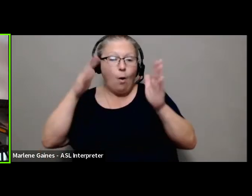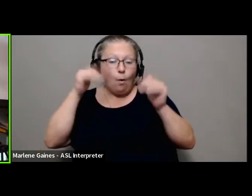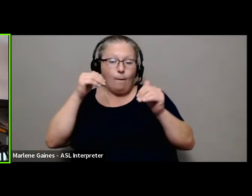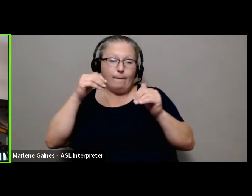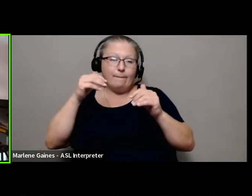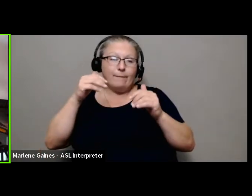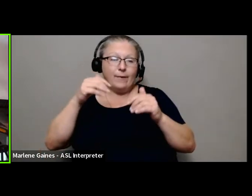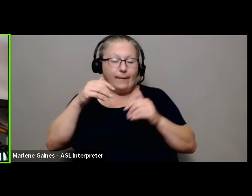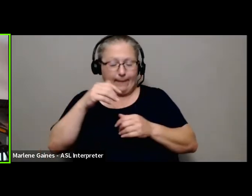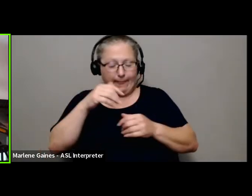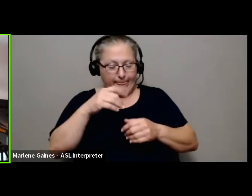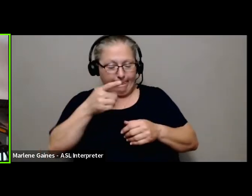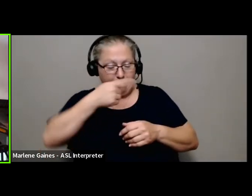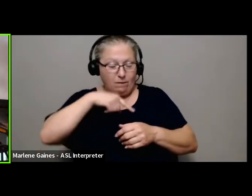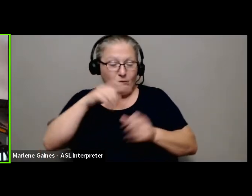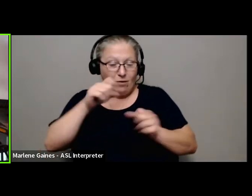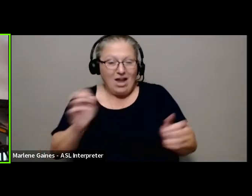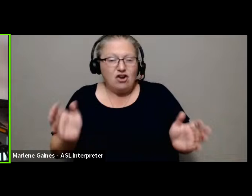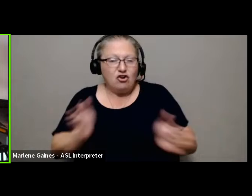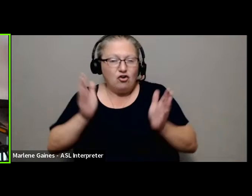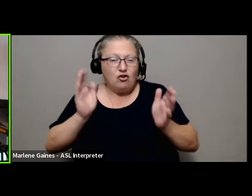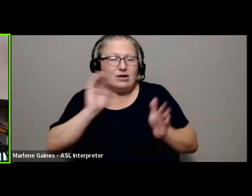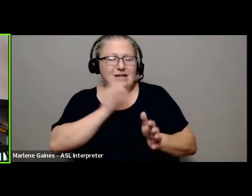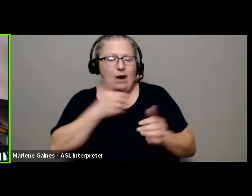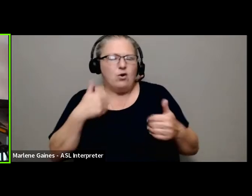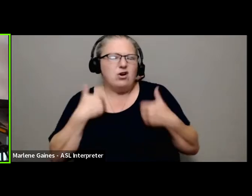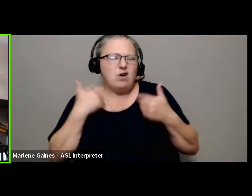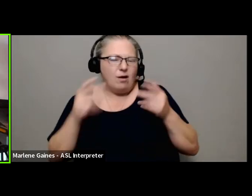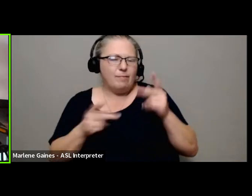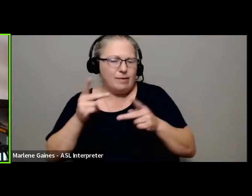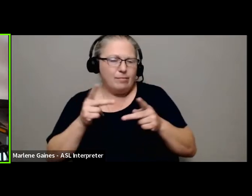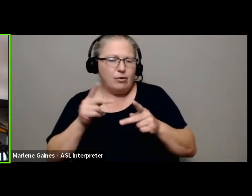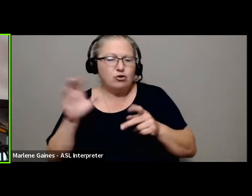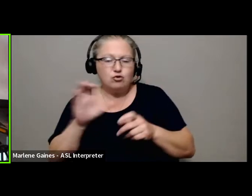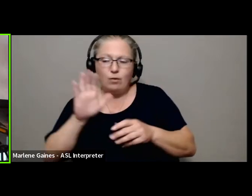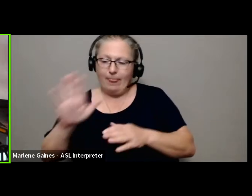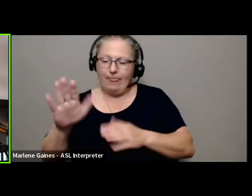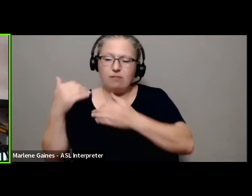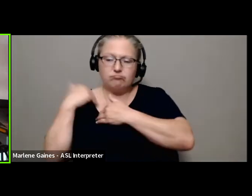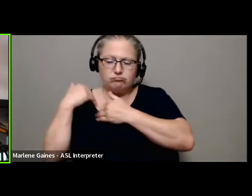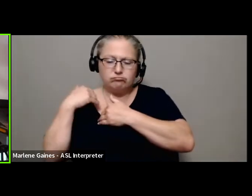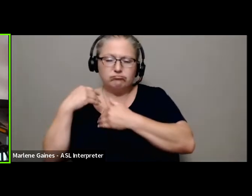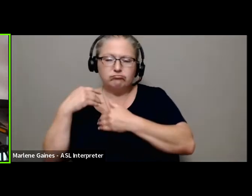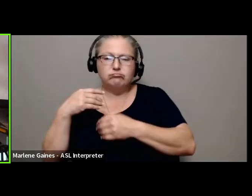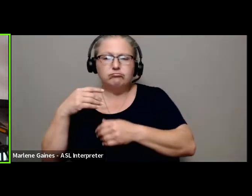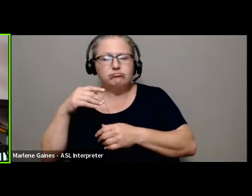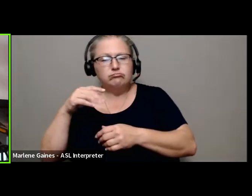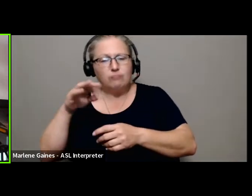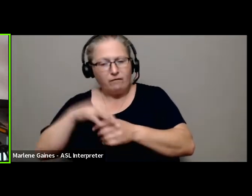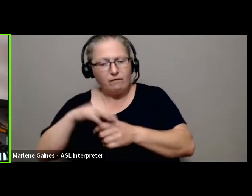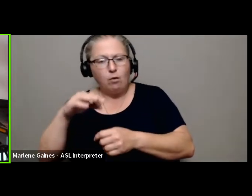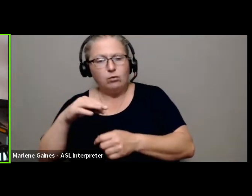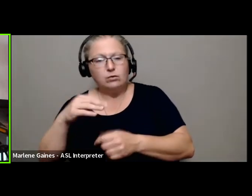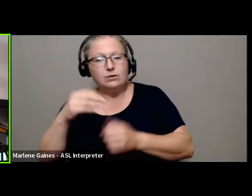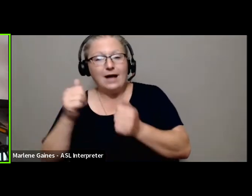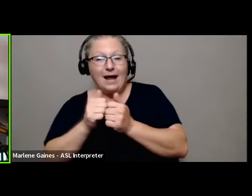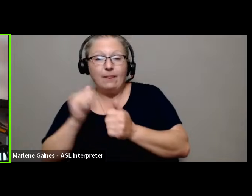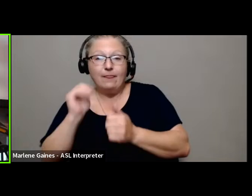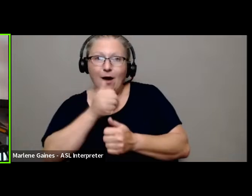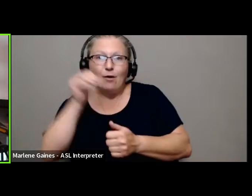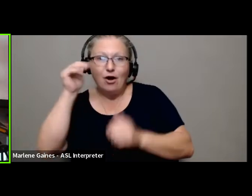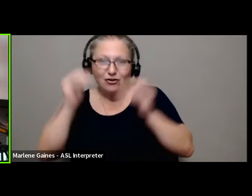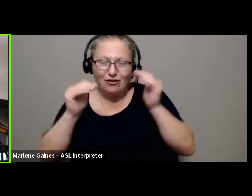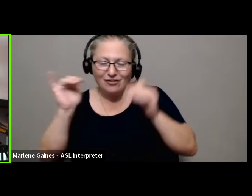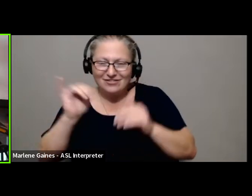that we can encourage our young people to do their civic duty and vote along with our adults in our